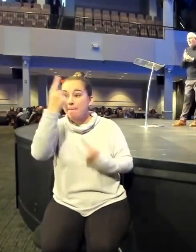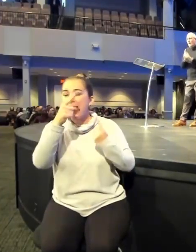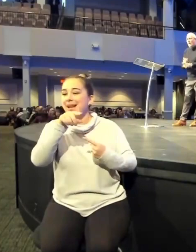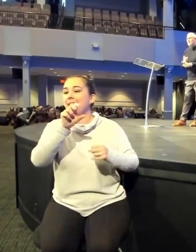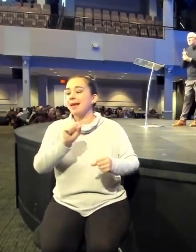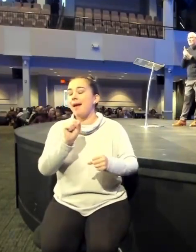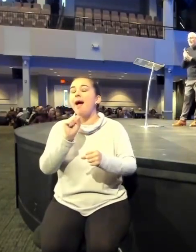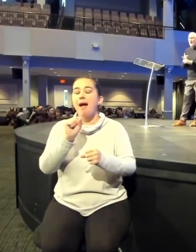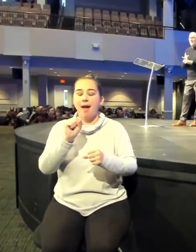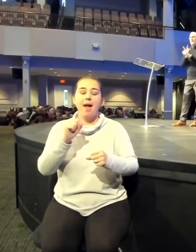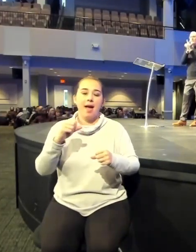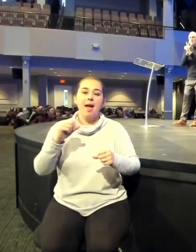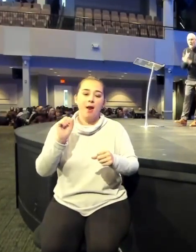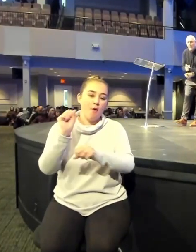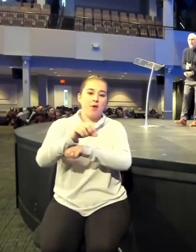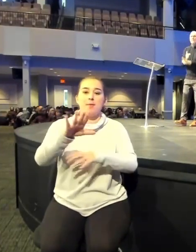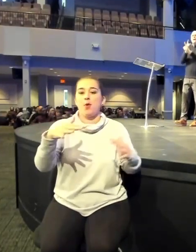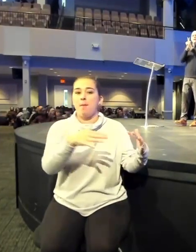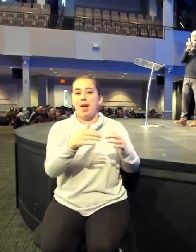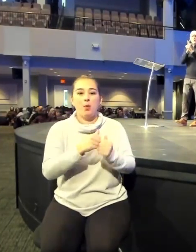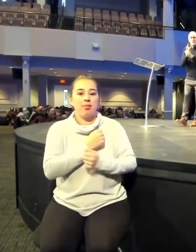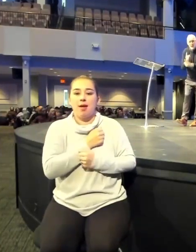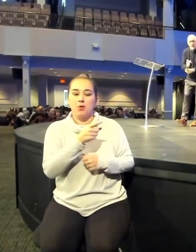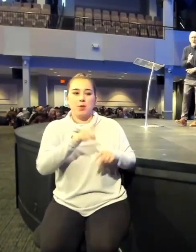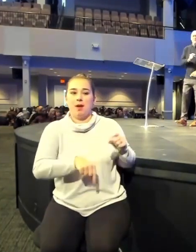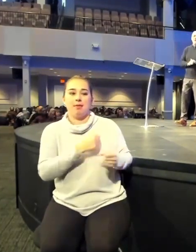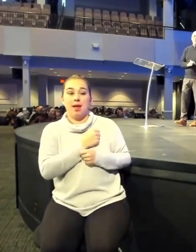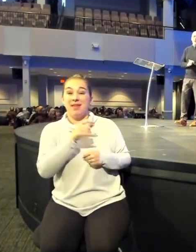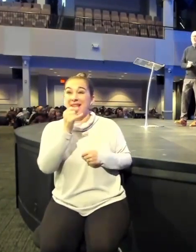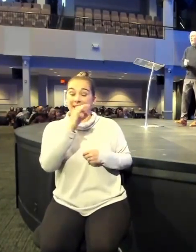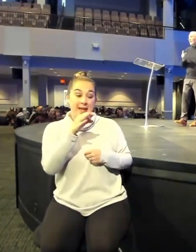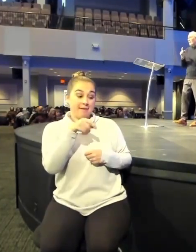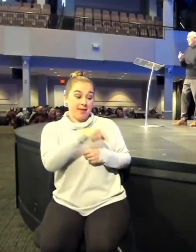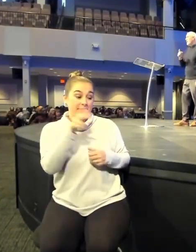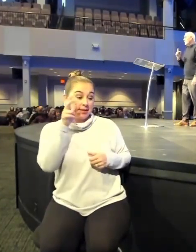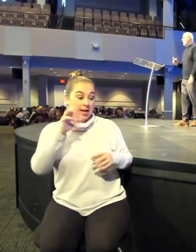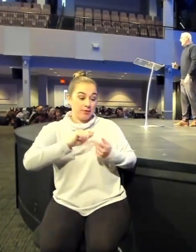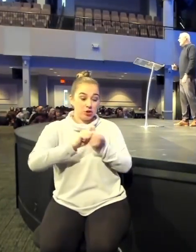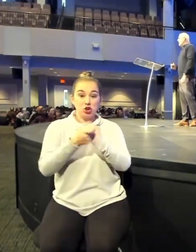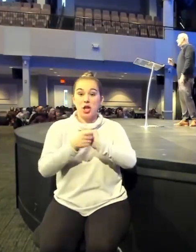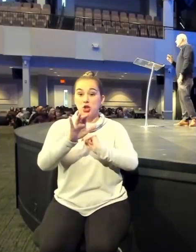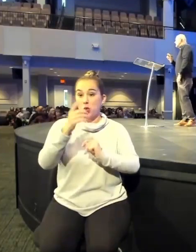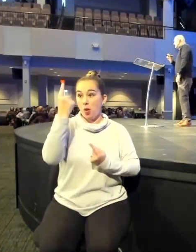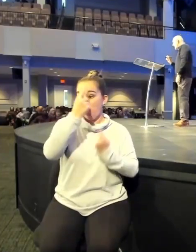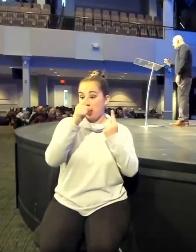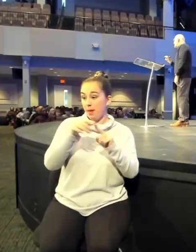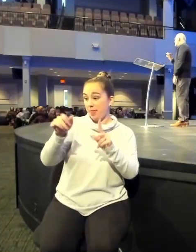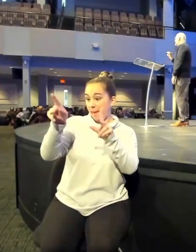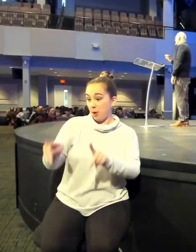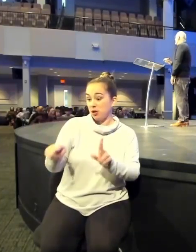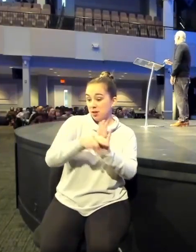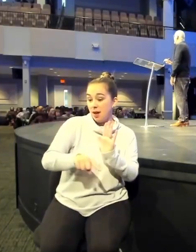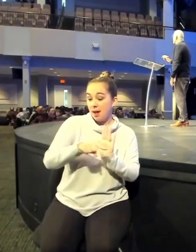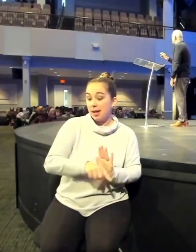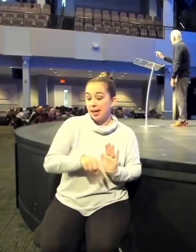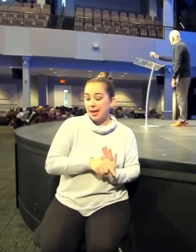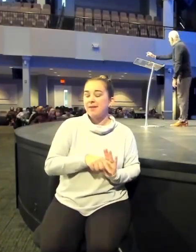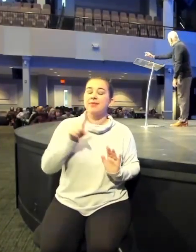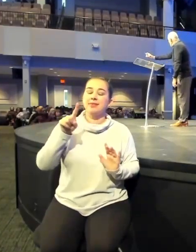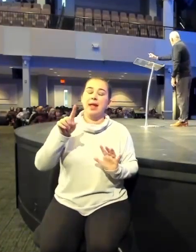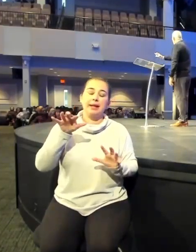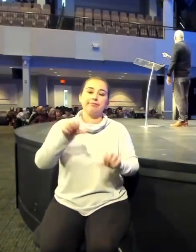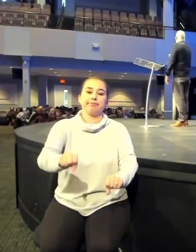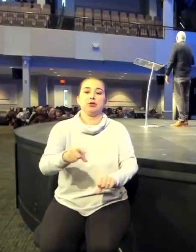life when it comes to love. If he can change the way you think about someone in a negative way, he's captured you.